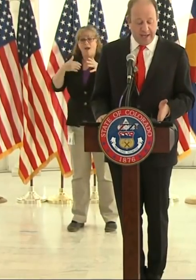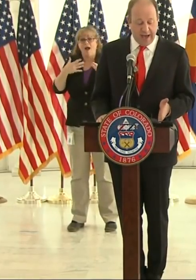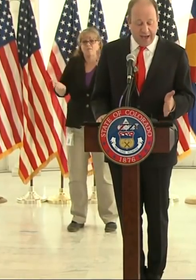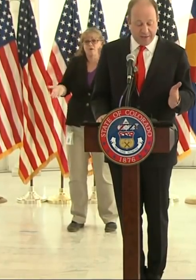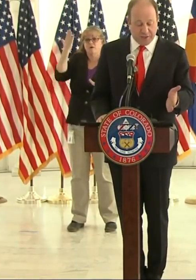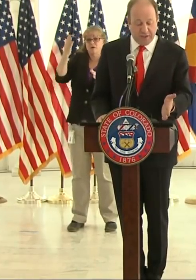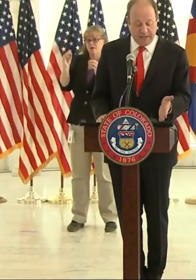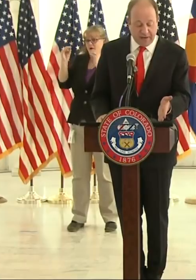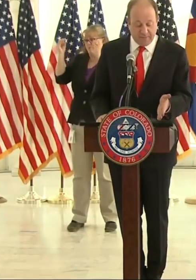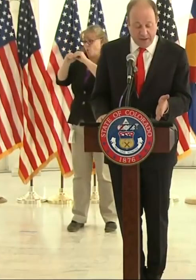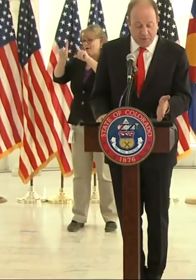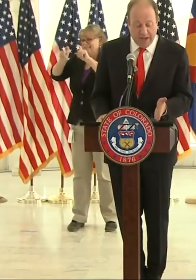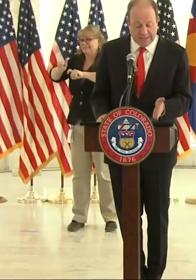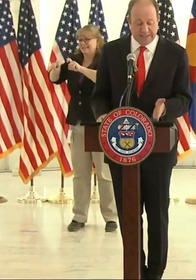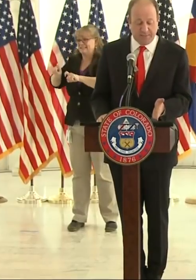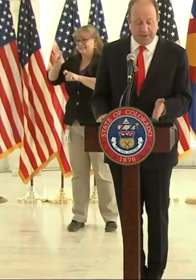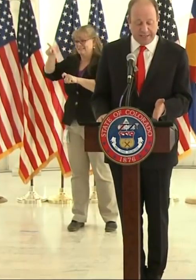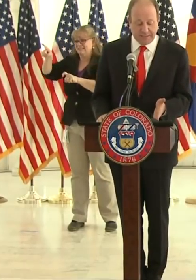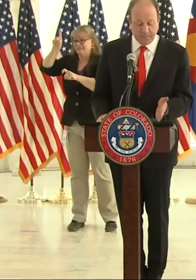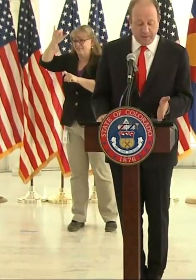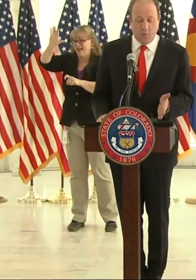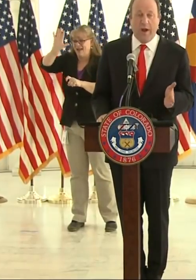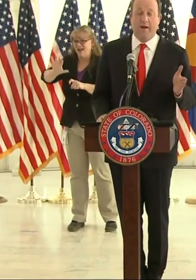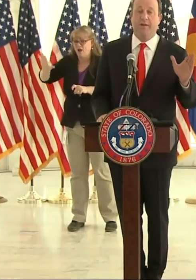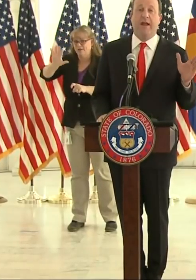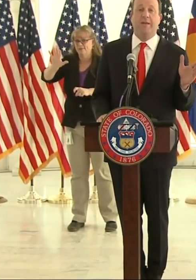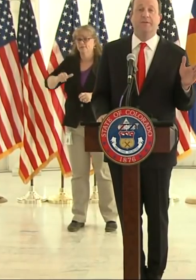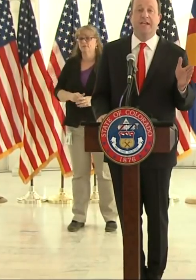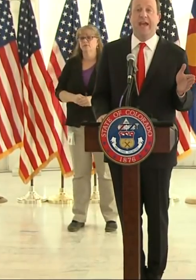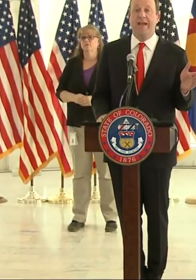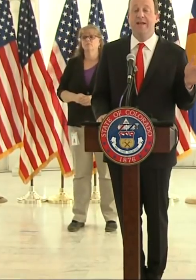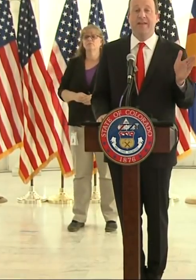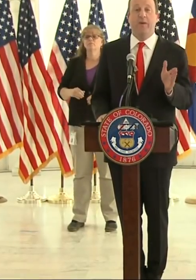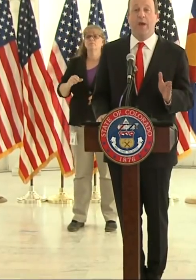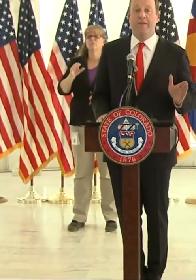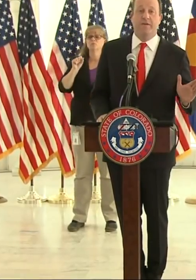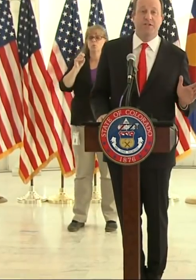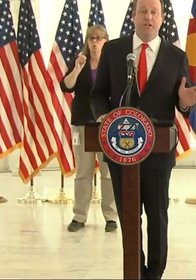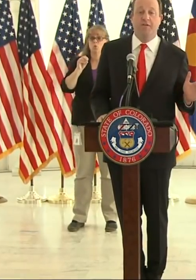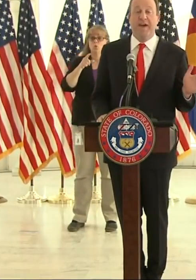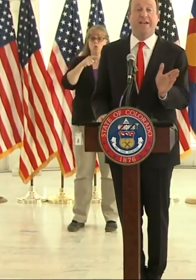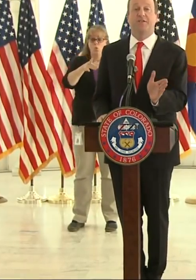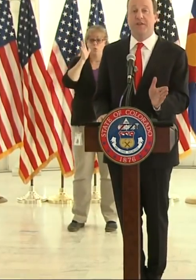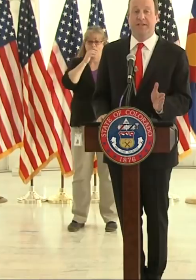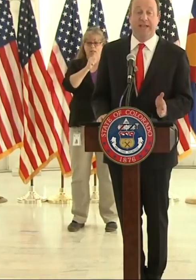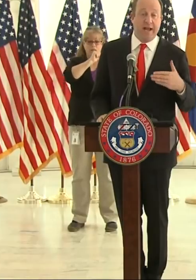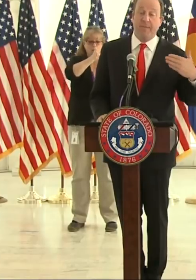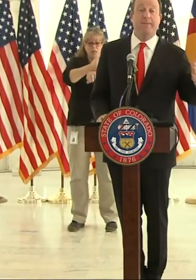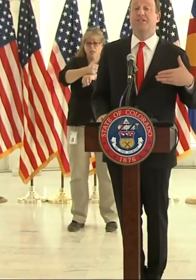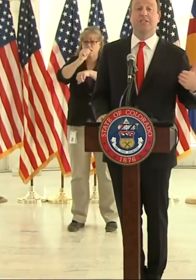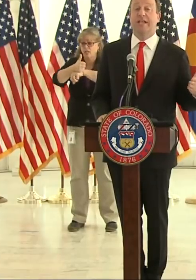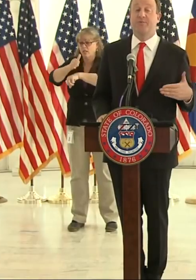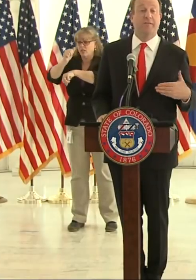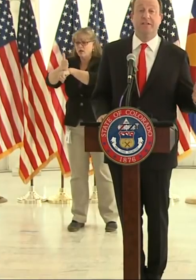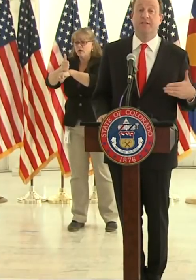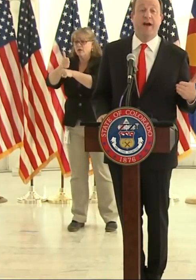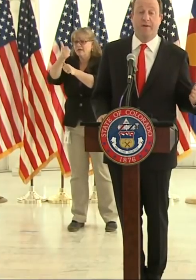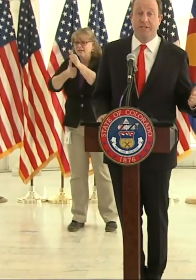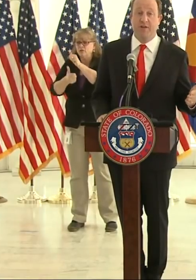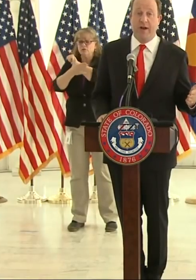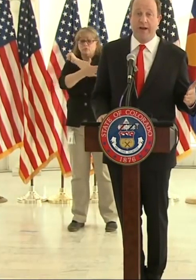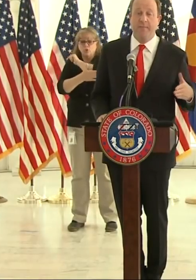stores, and there's going to be that process in place where they're able to get that waiver to go faster than the state. And maybe it's just less